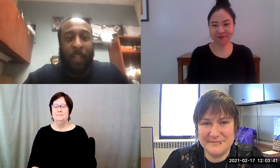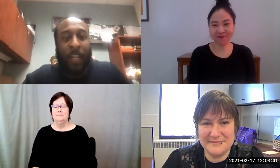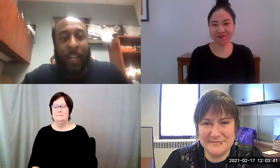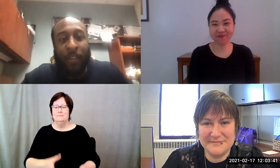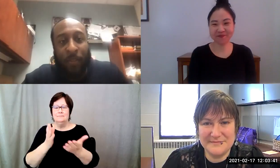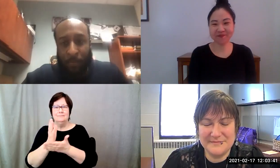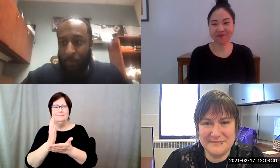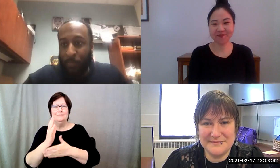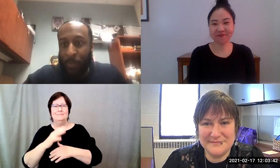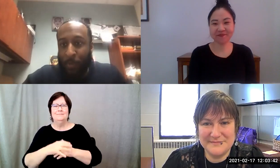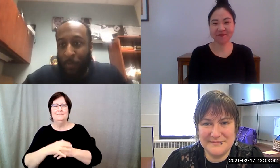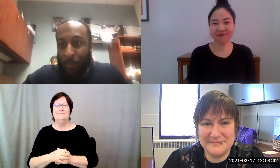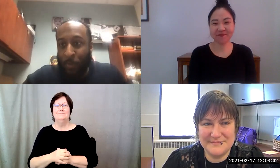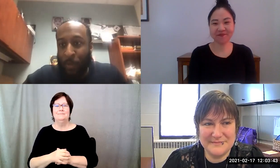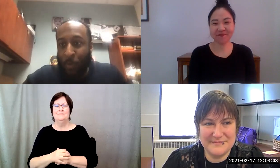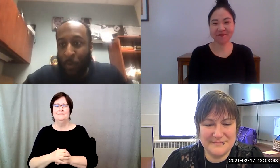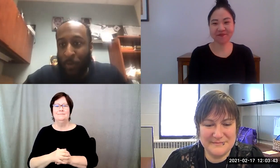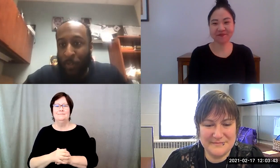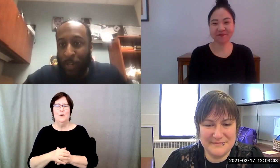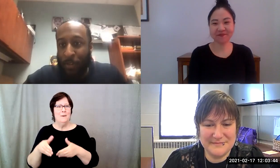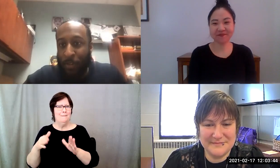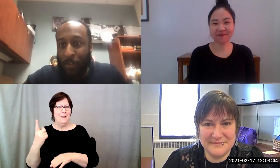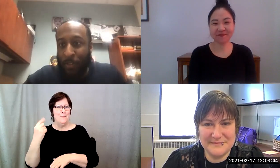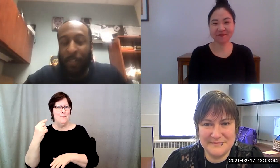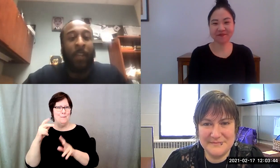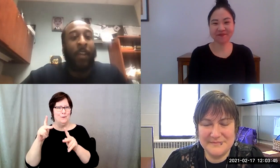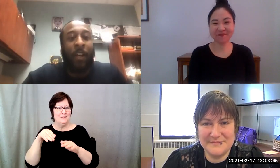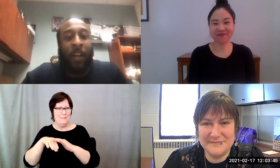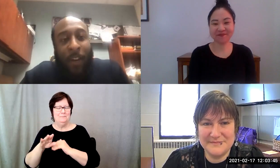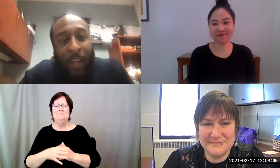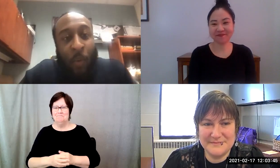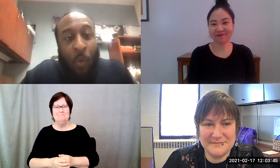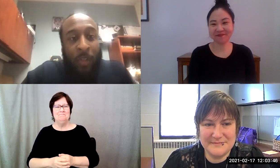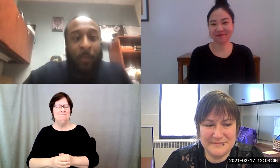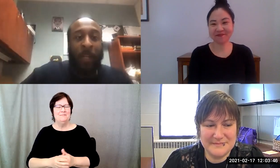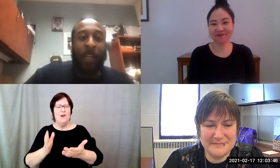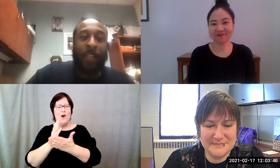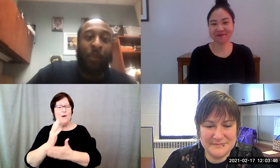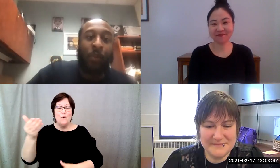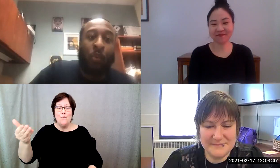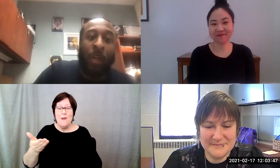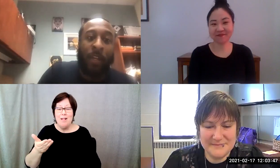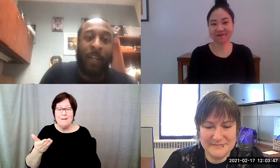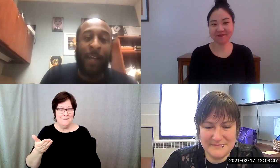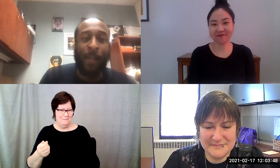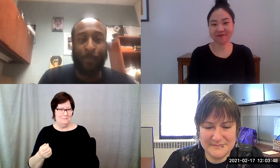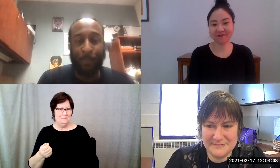All right. Oh, let one more person in. All right. Well, welcome